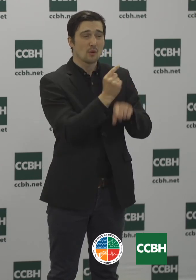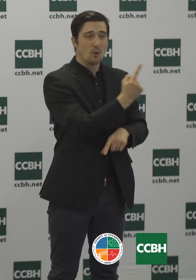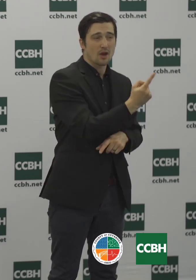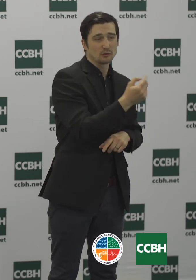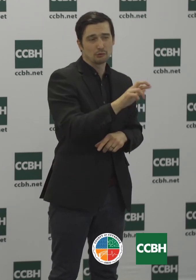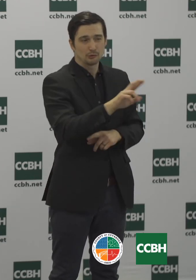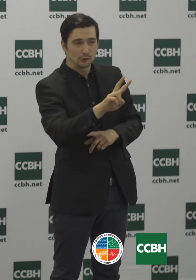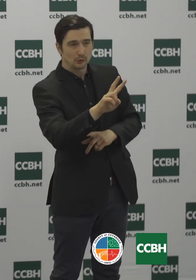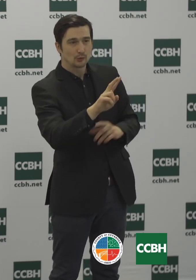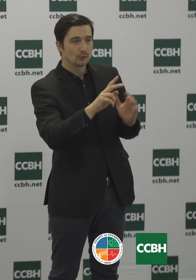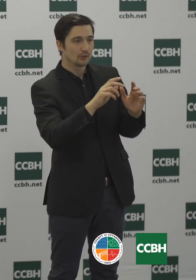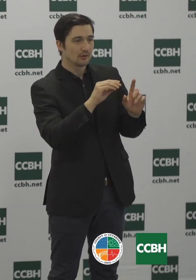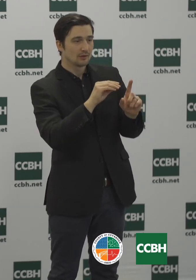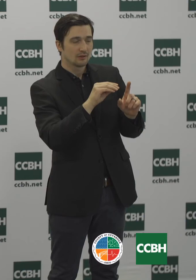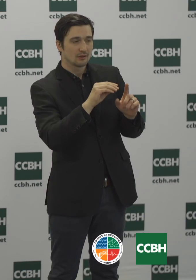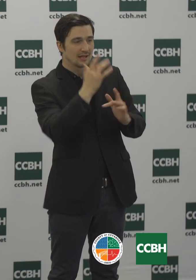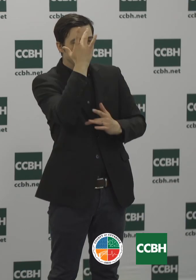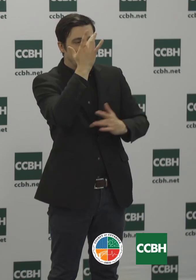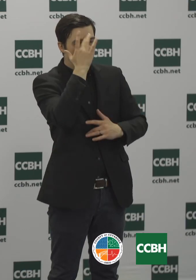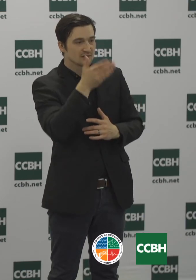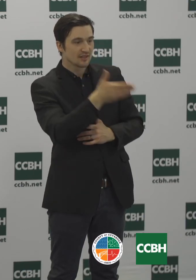certain location.